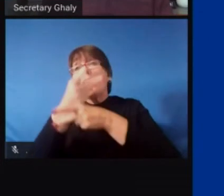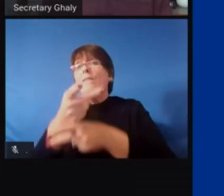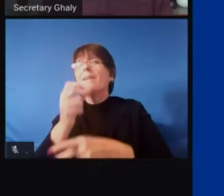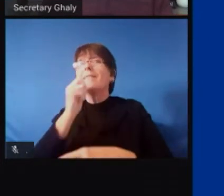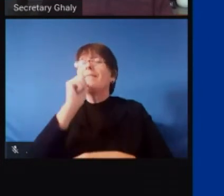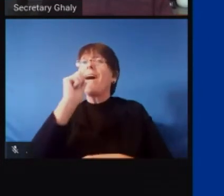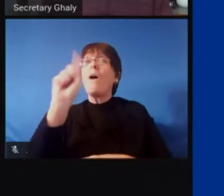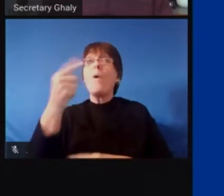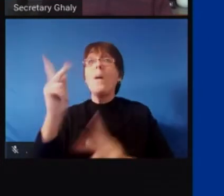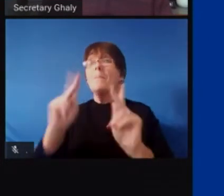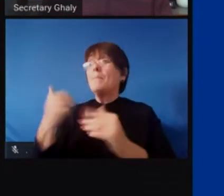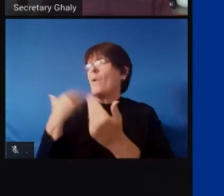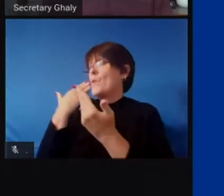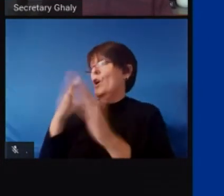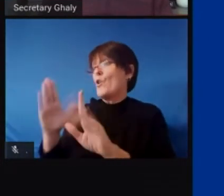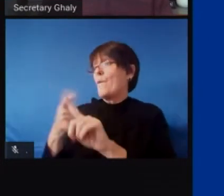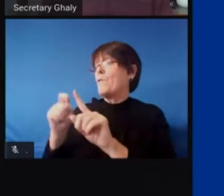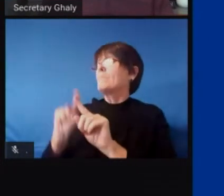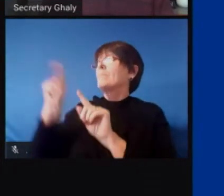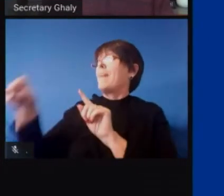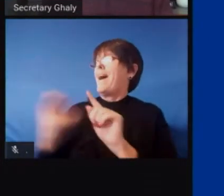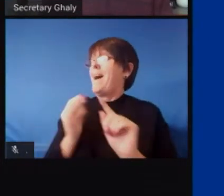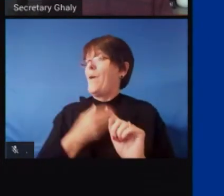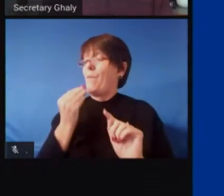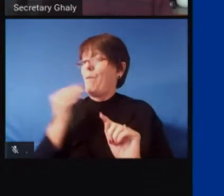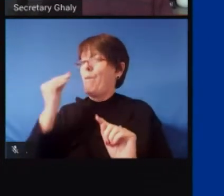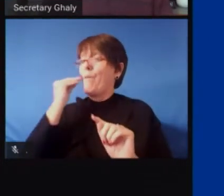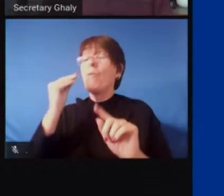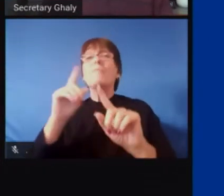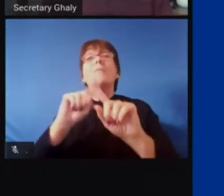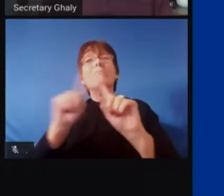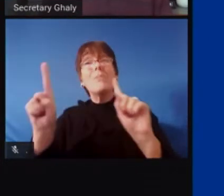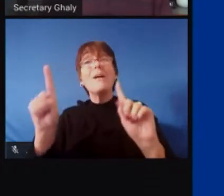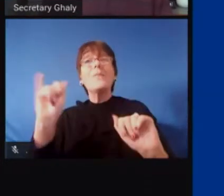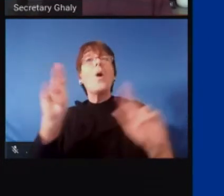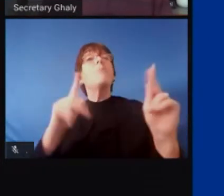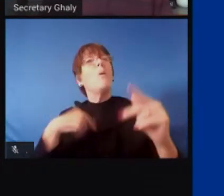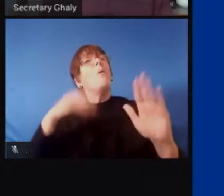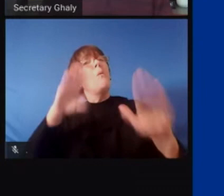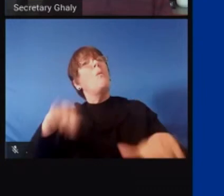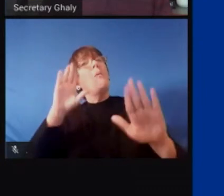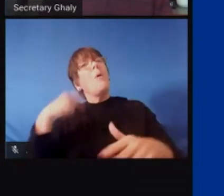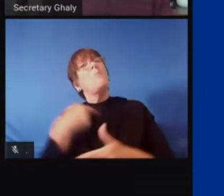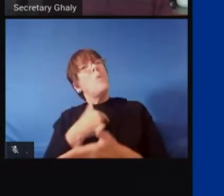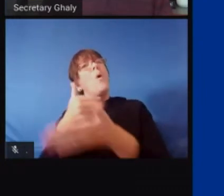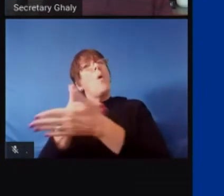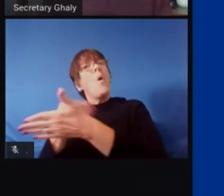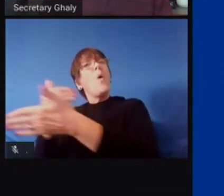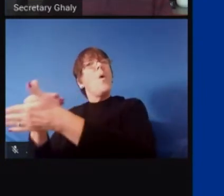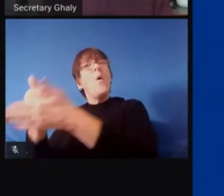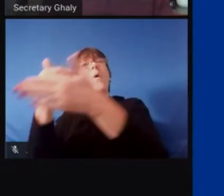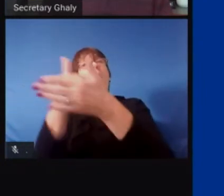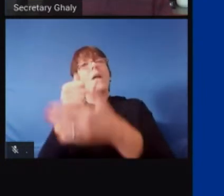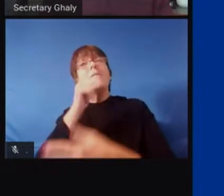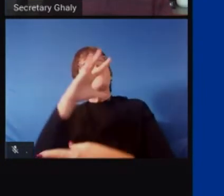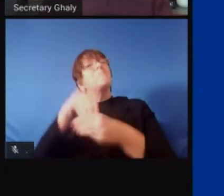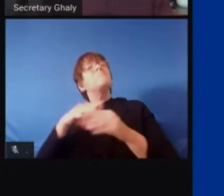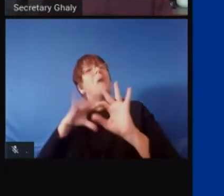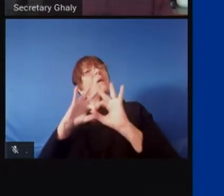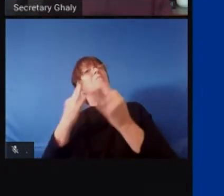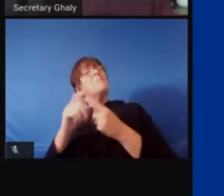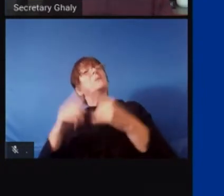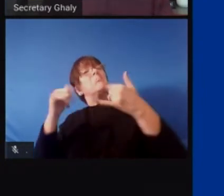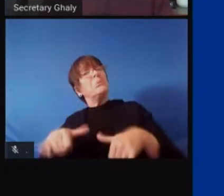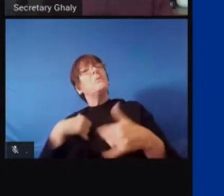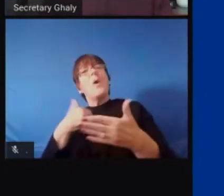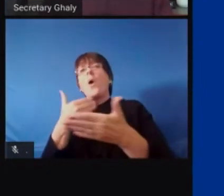don't know from outside of our household, but even those that we know quite well who aren't part of our immediate household.